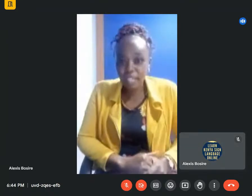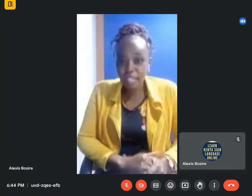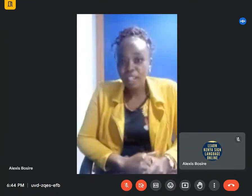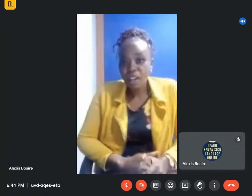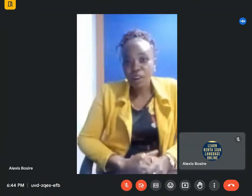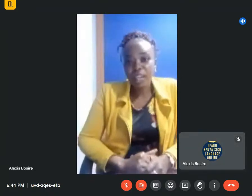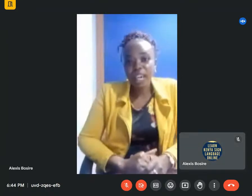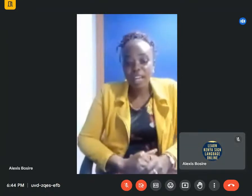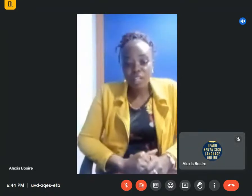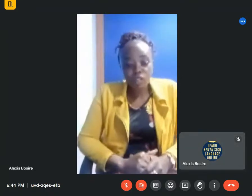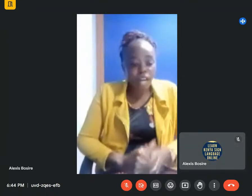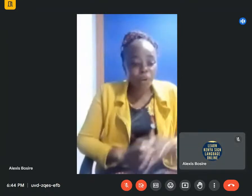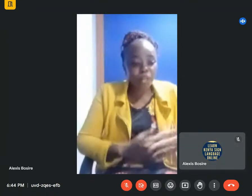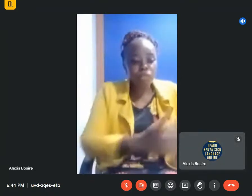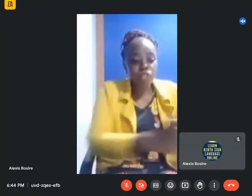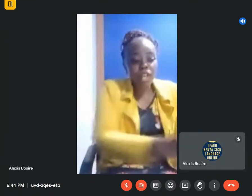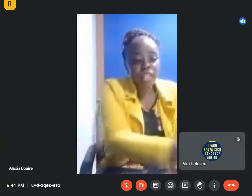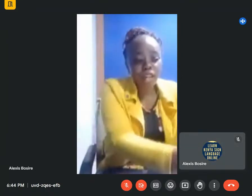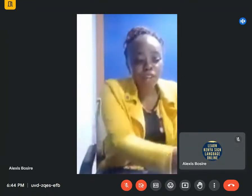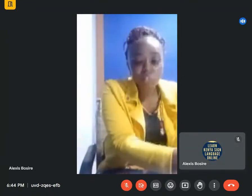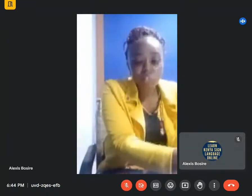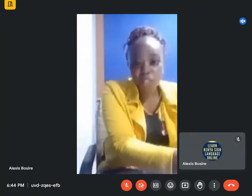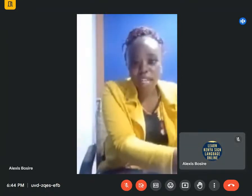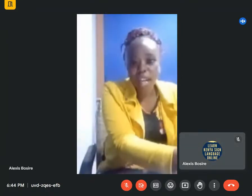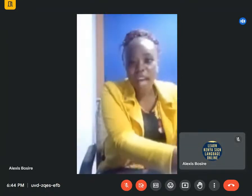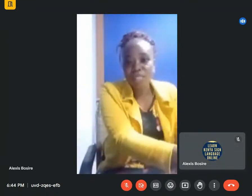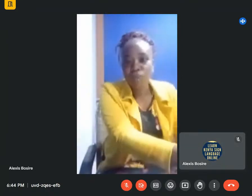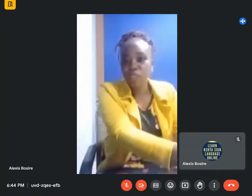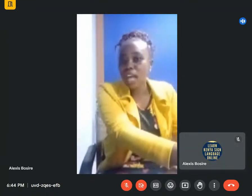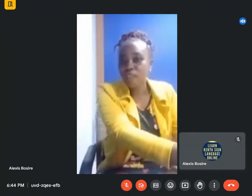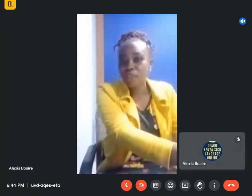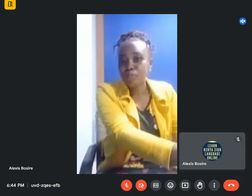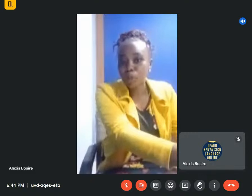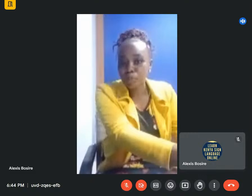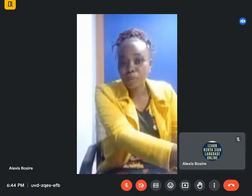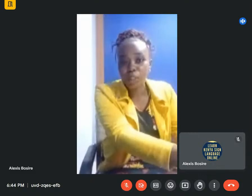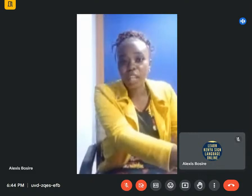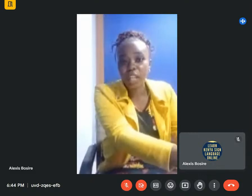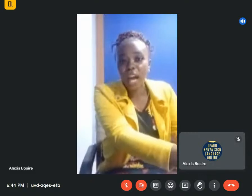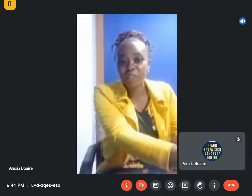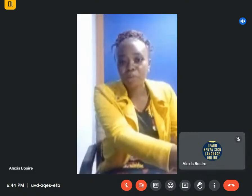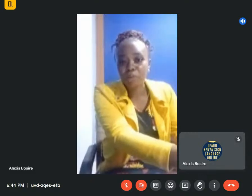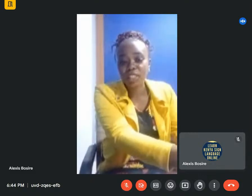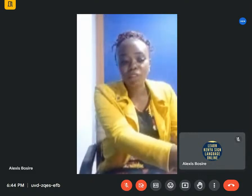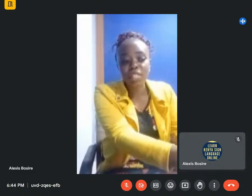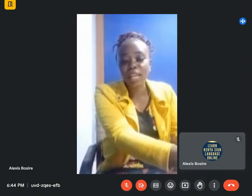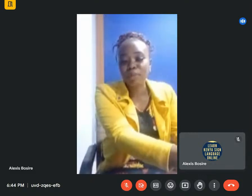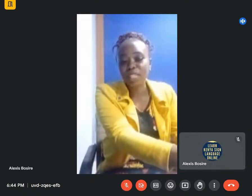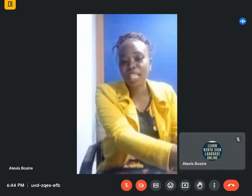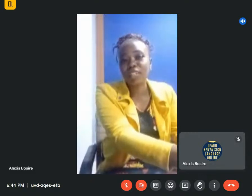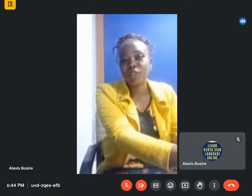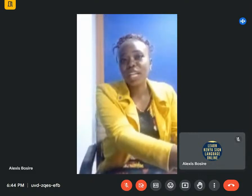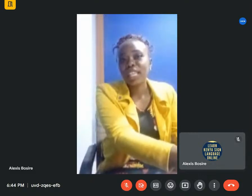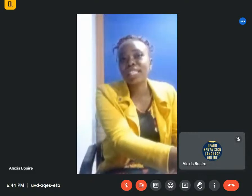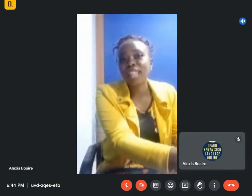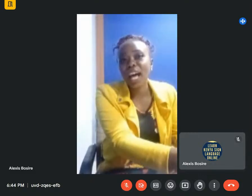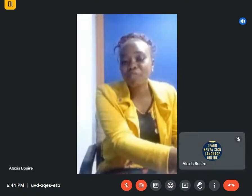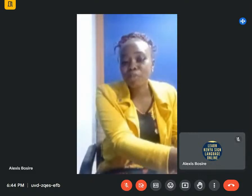spelling, okay? So that when you join the continuing class, you won't have a problem on alphabets, because let me tell you, these